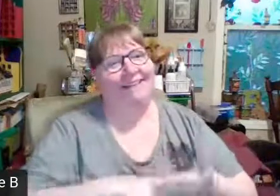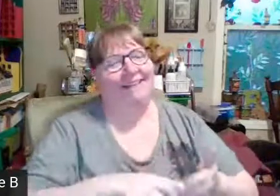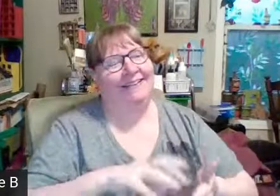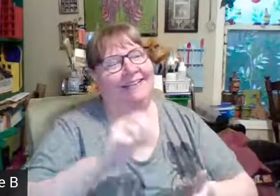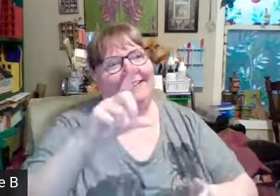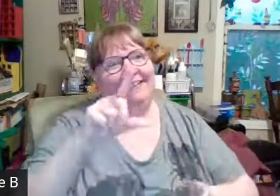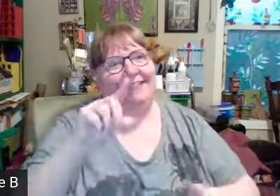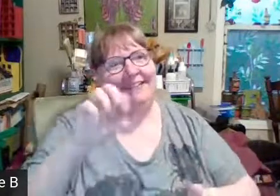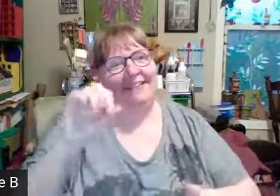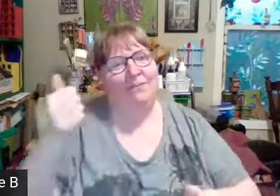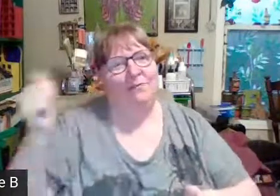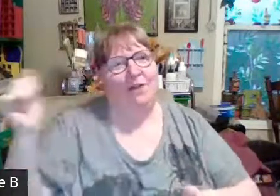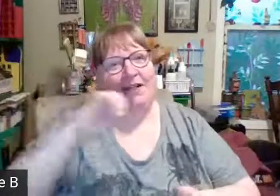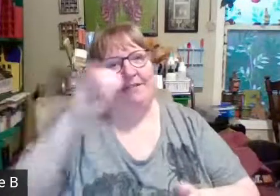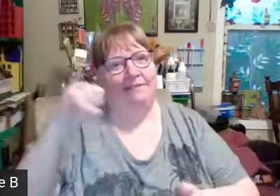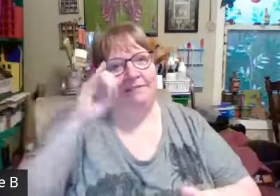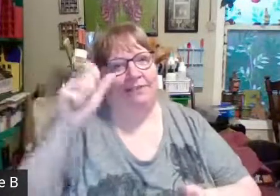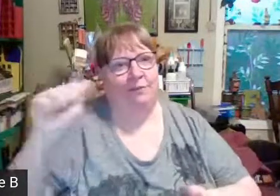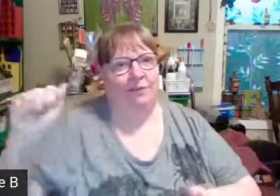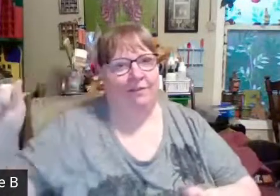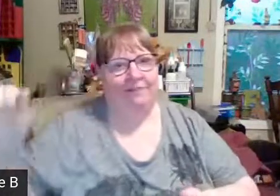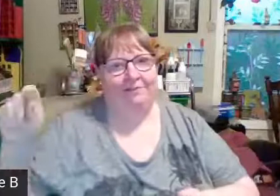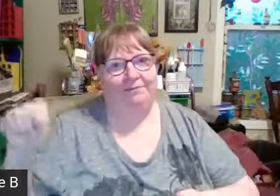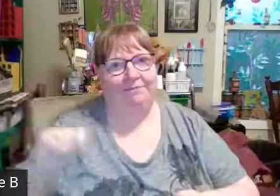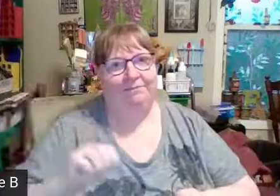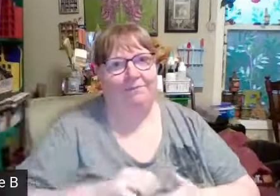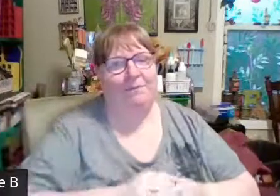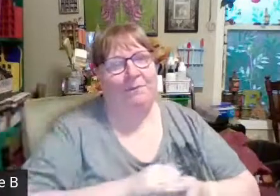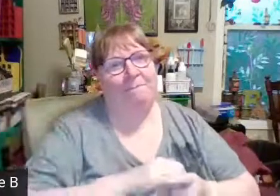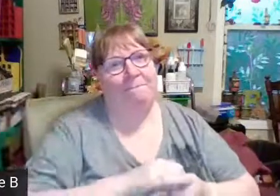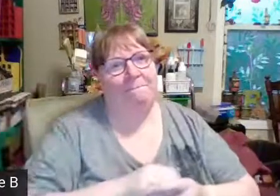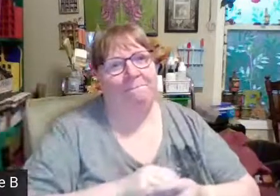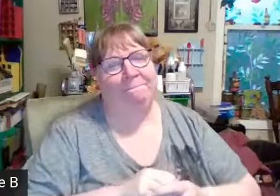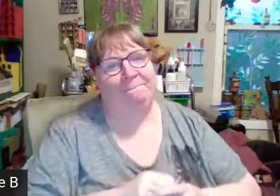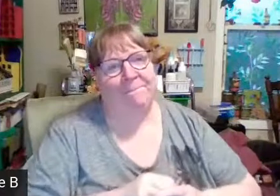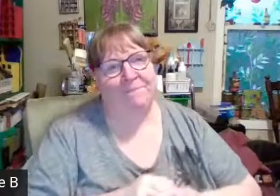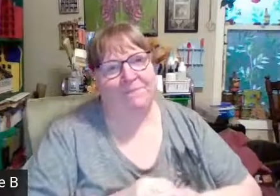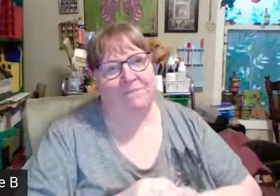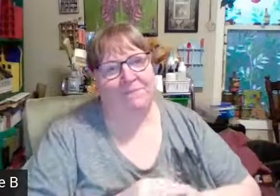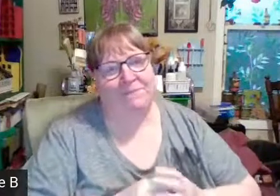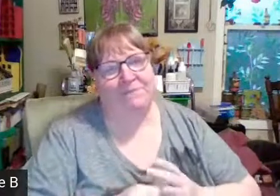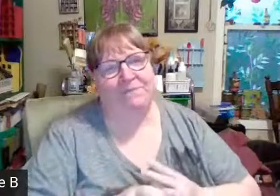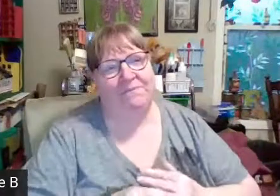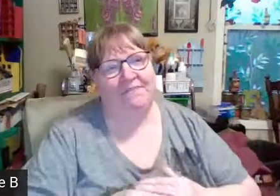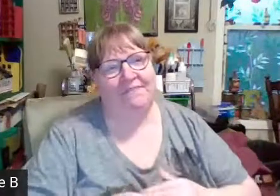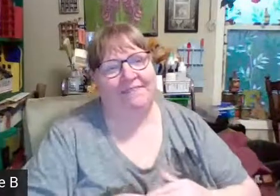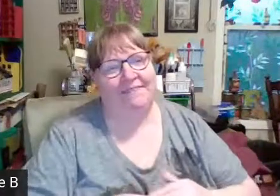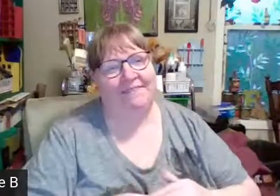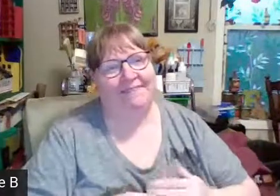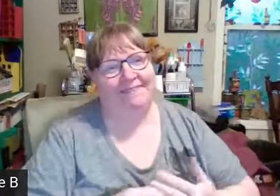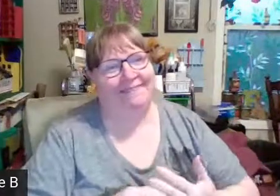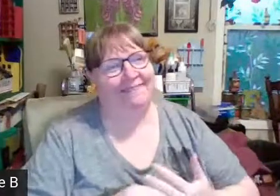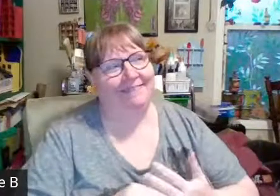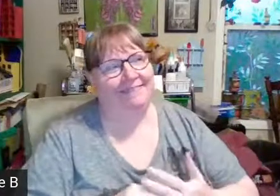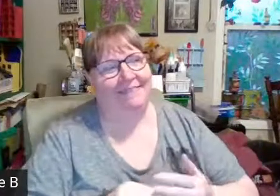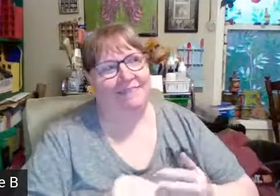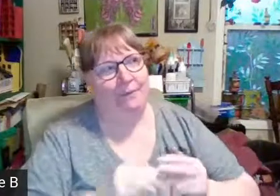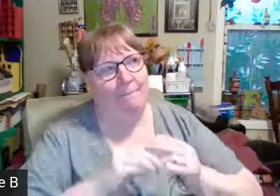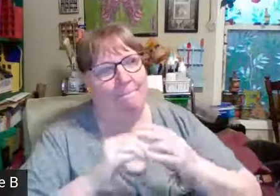Yeah. And when Jean Peter, when you use, and I know I'm calling on you for a second here, but when you're making the